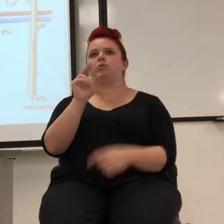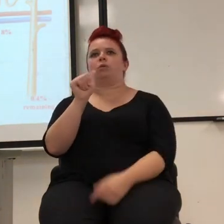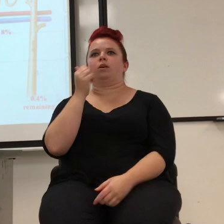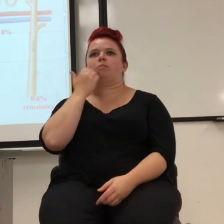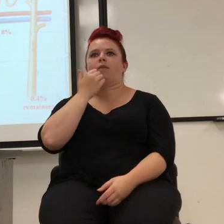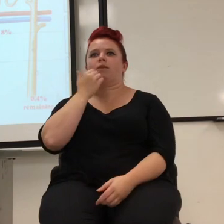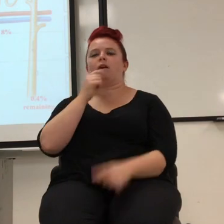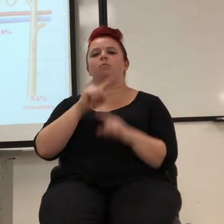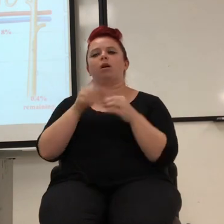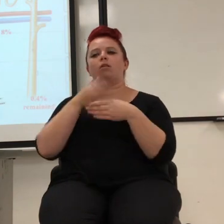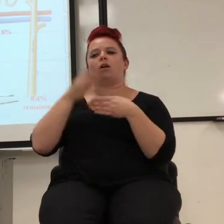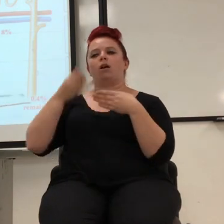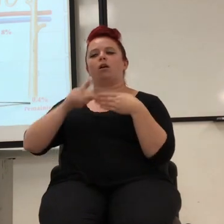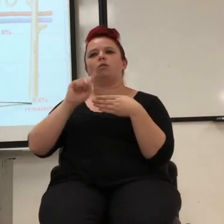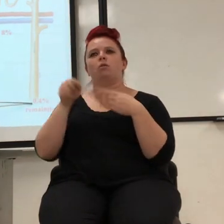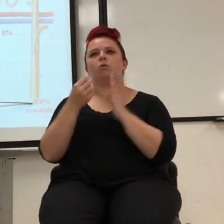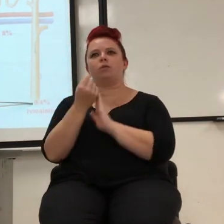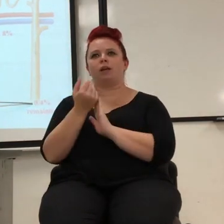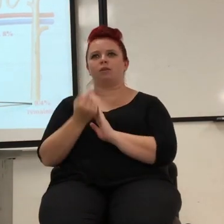only excrete